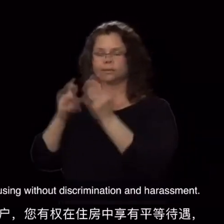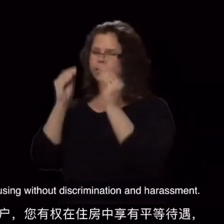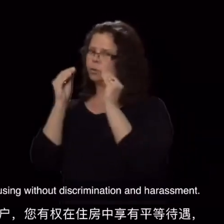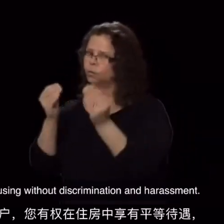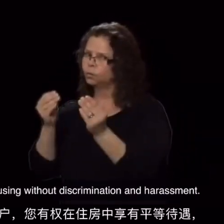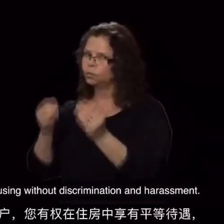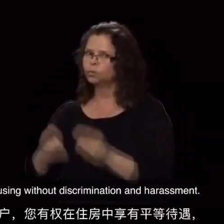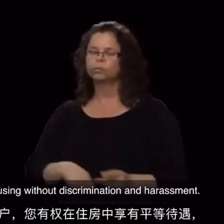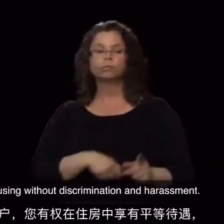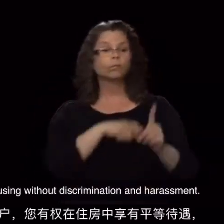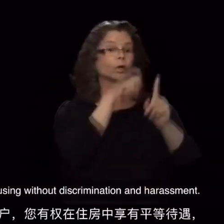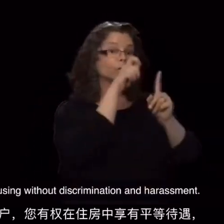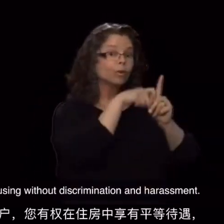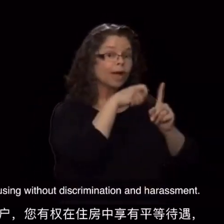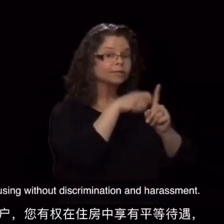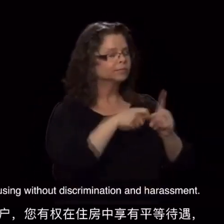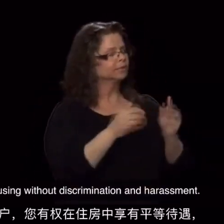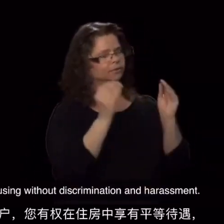discrimination and harassment.